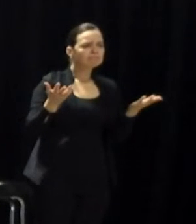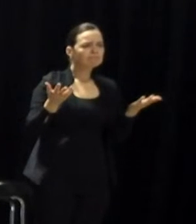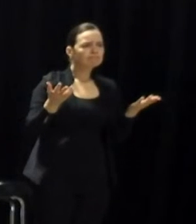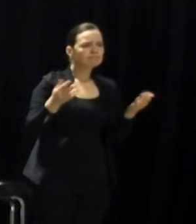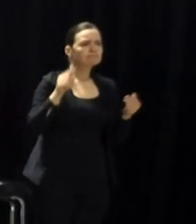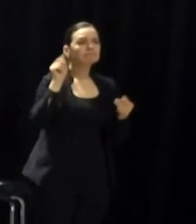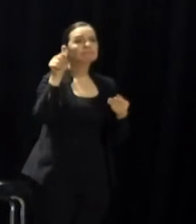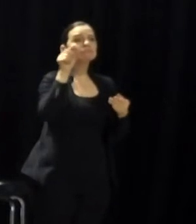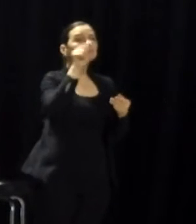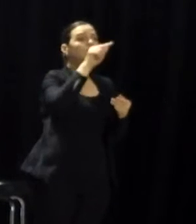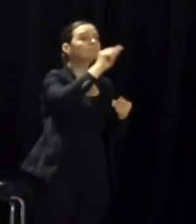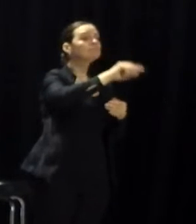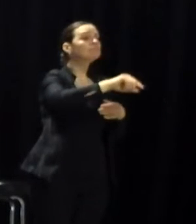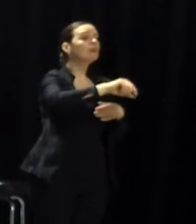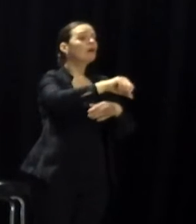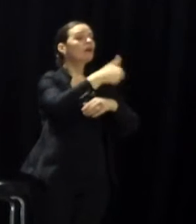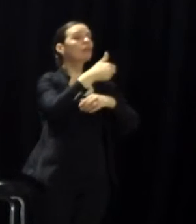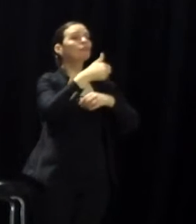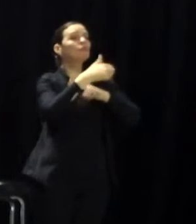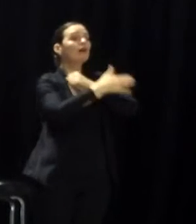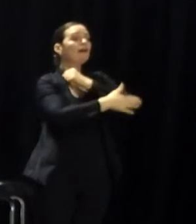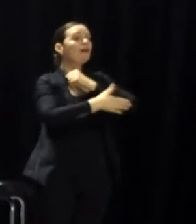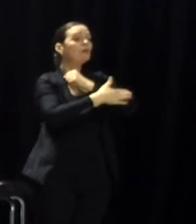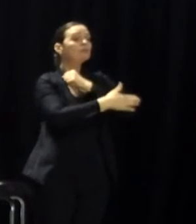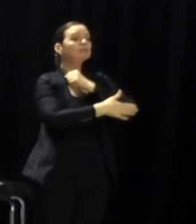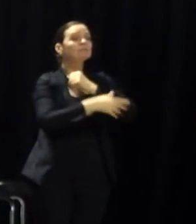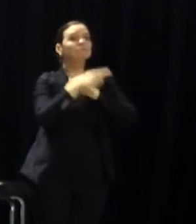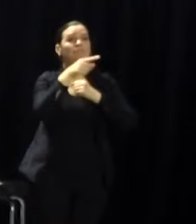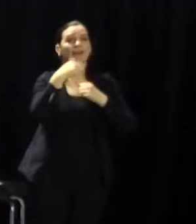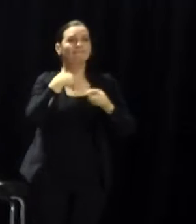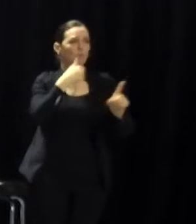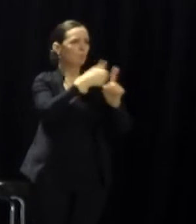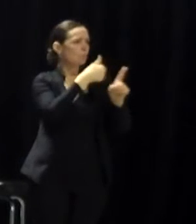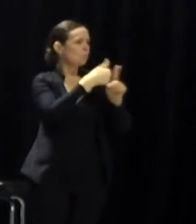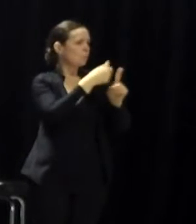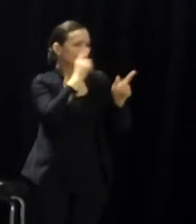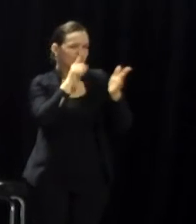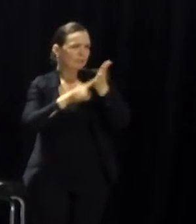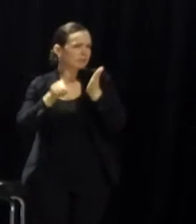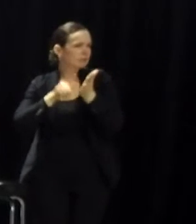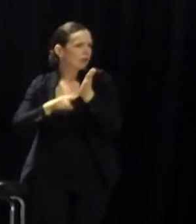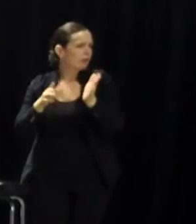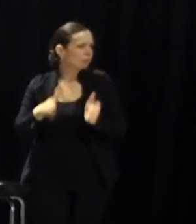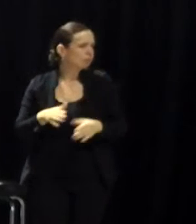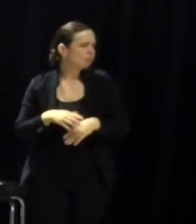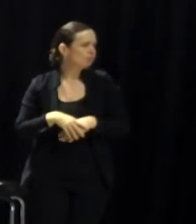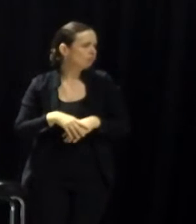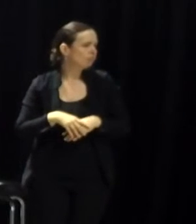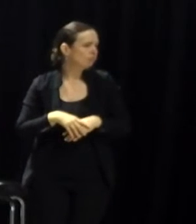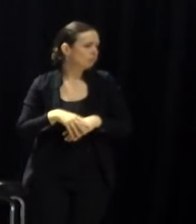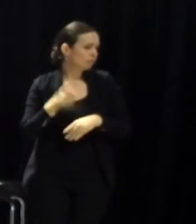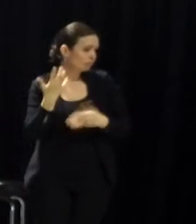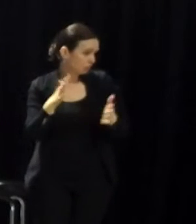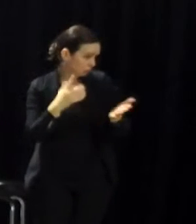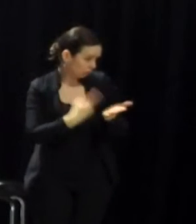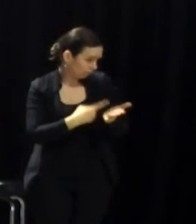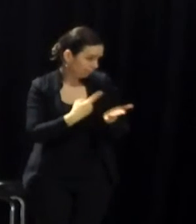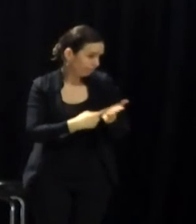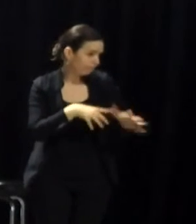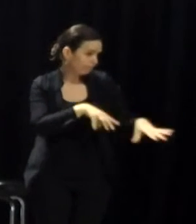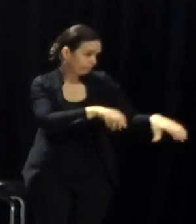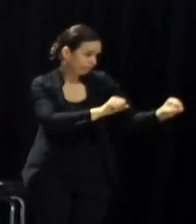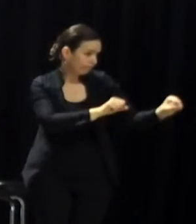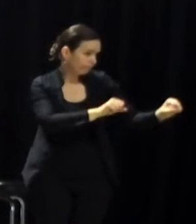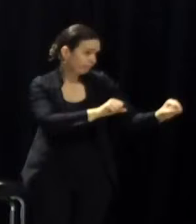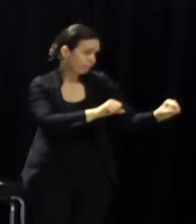more of a regional basis? We are. We've had those discussions. We're looking at some